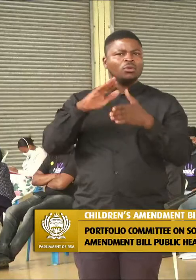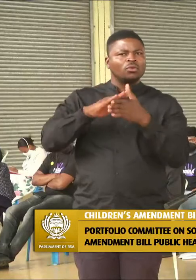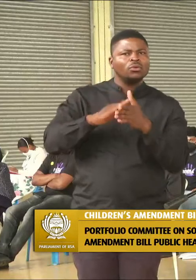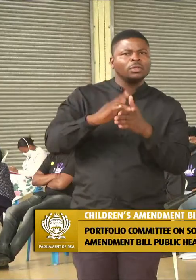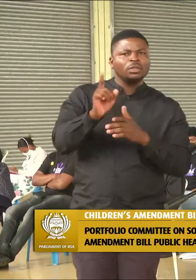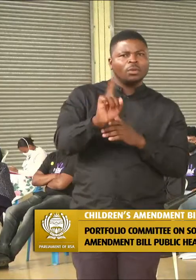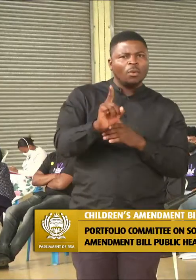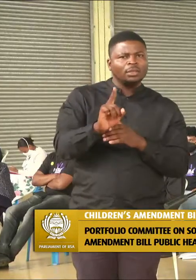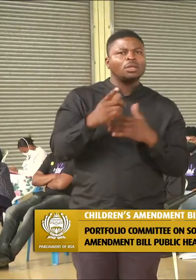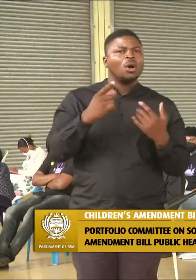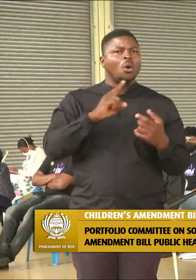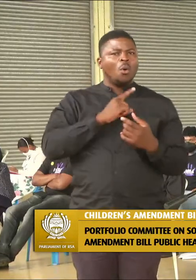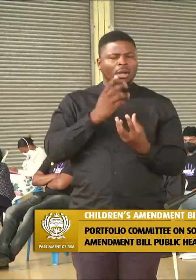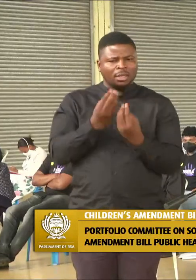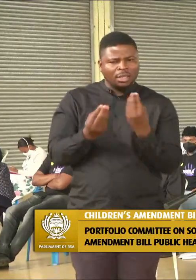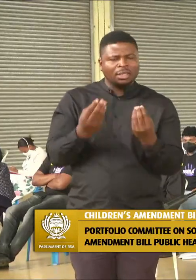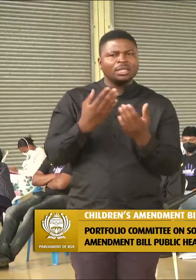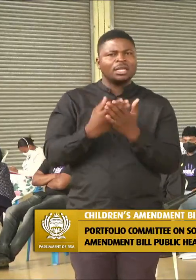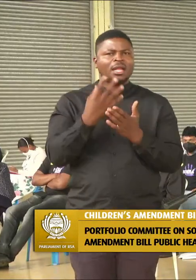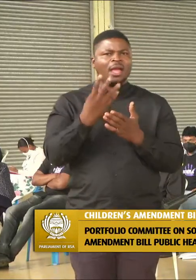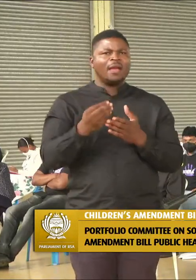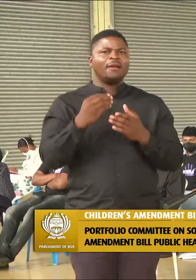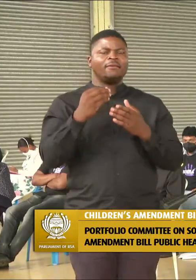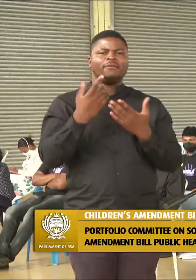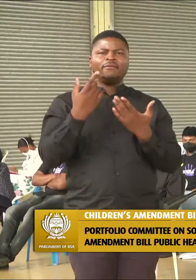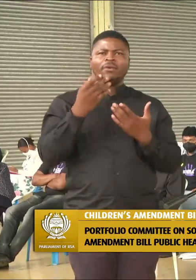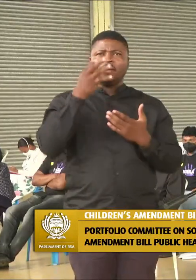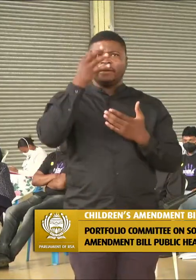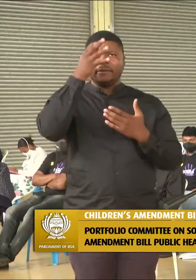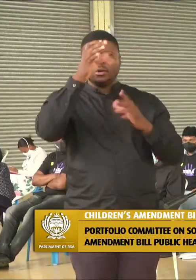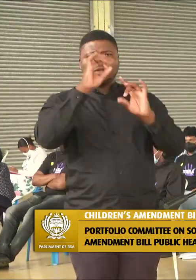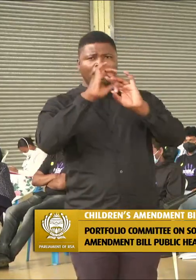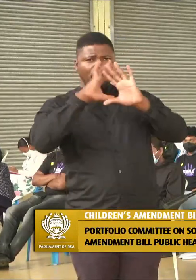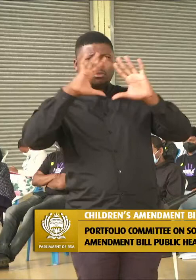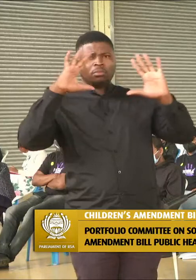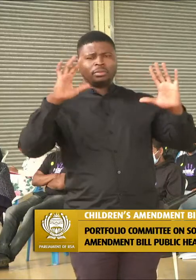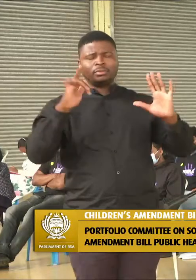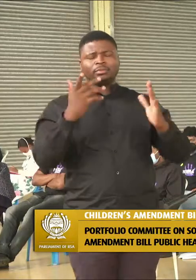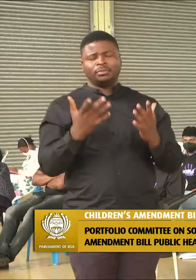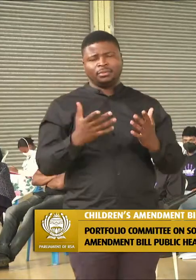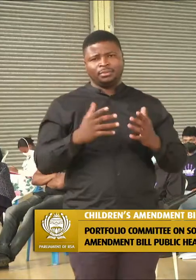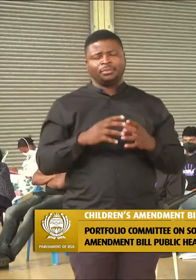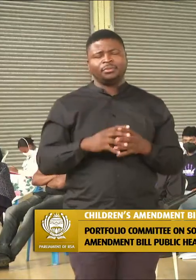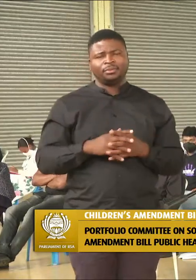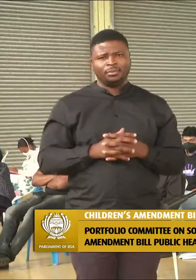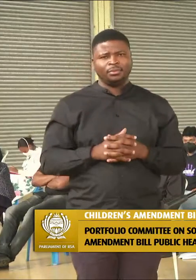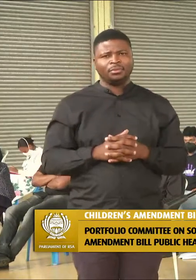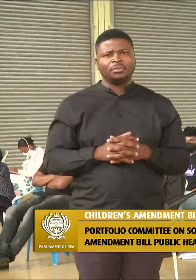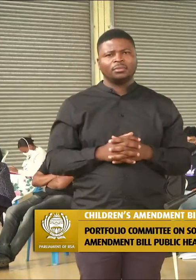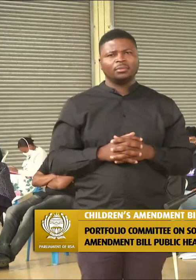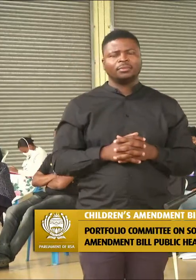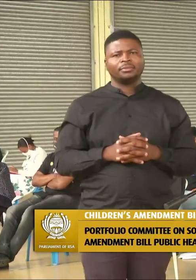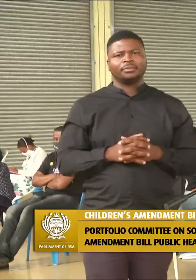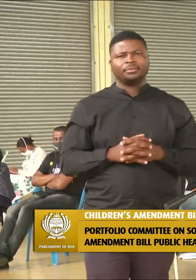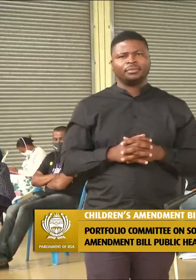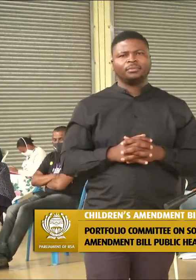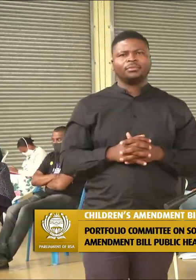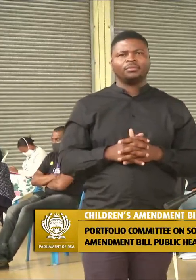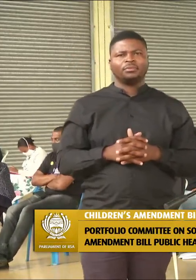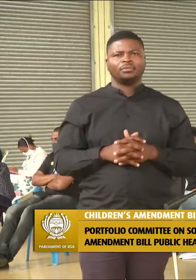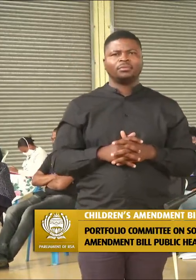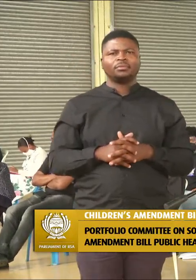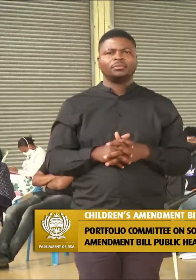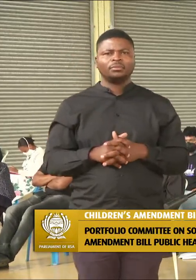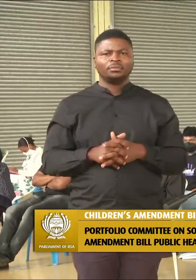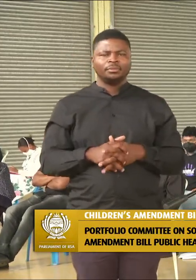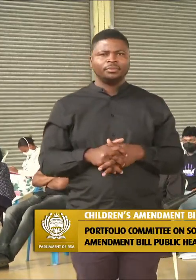nekusasa elihle. It is very important to know the procedure and follow it